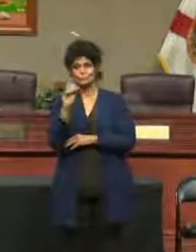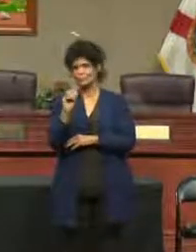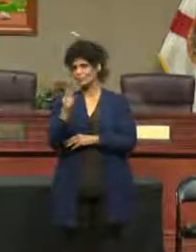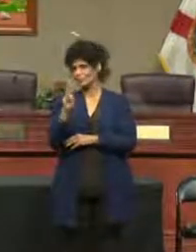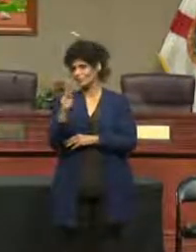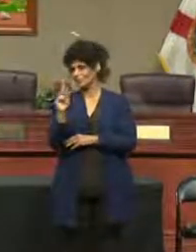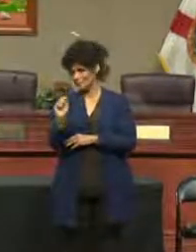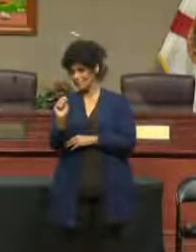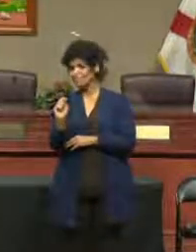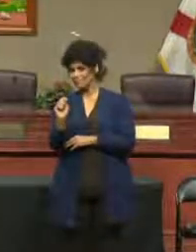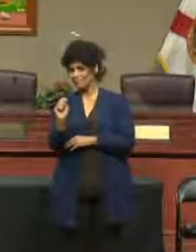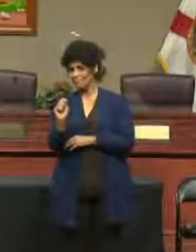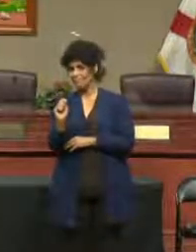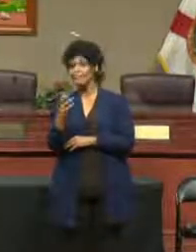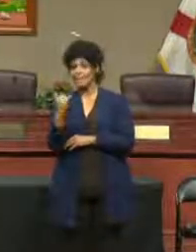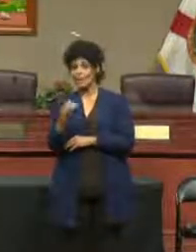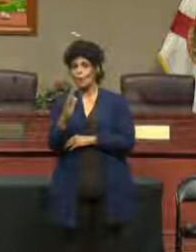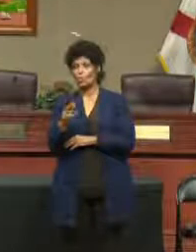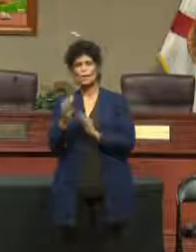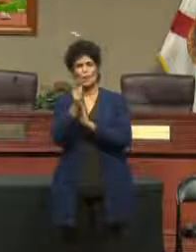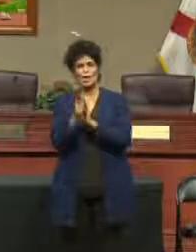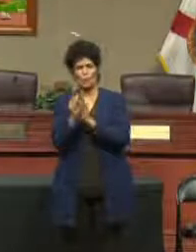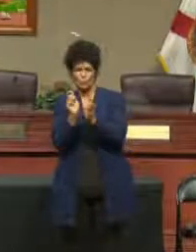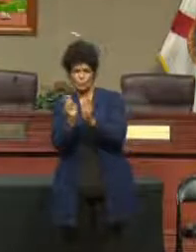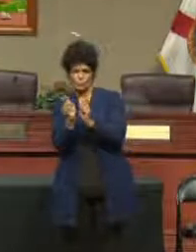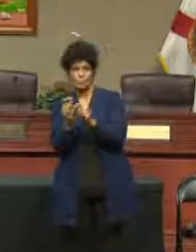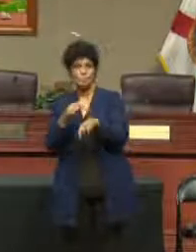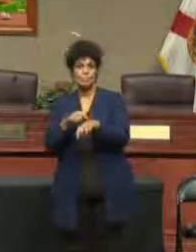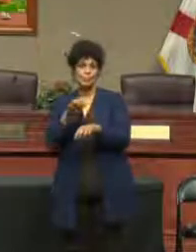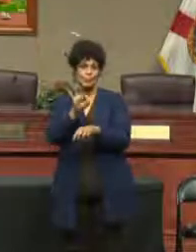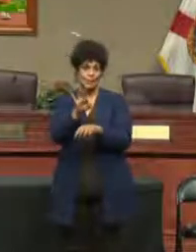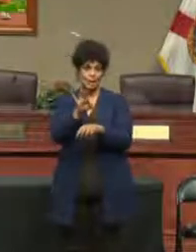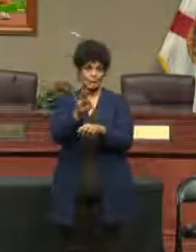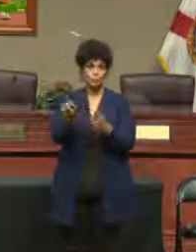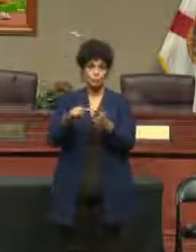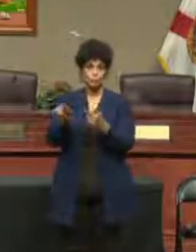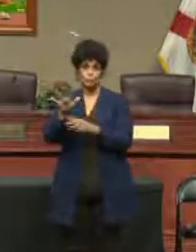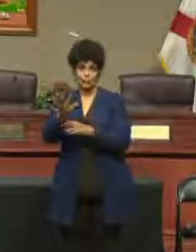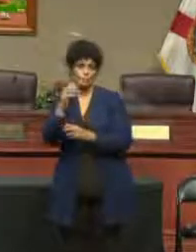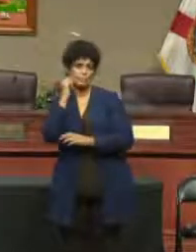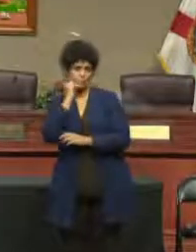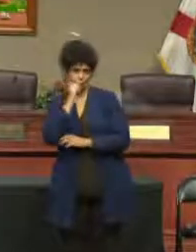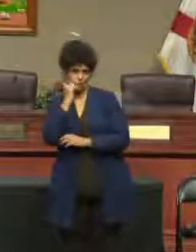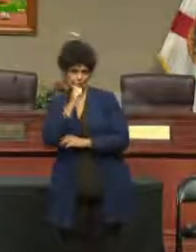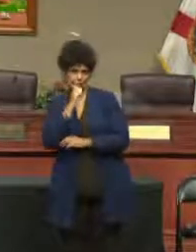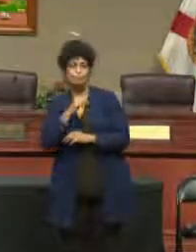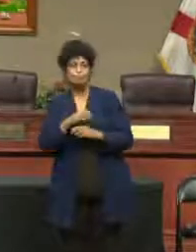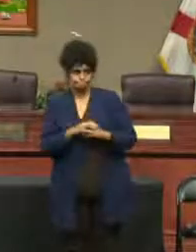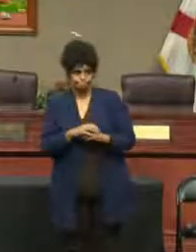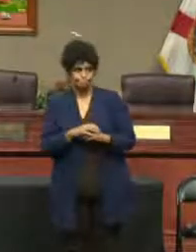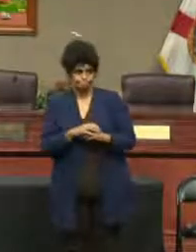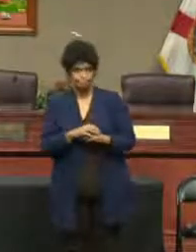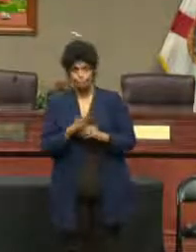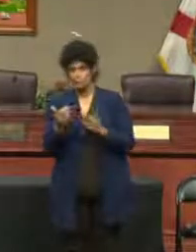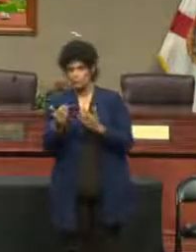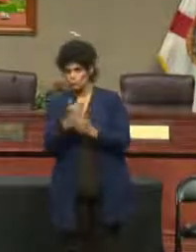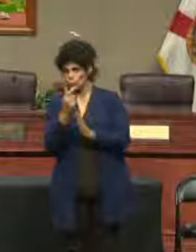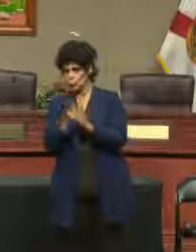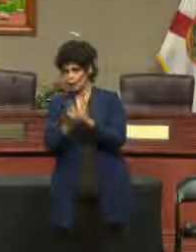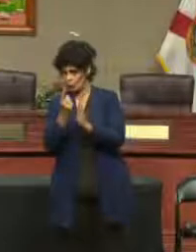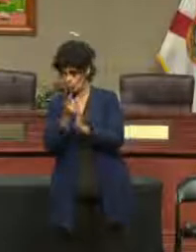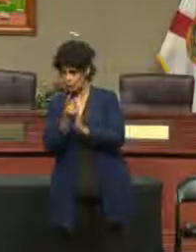now has updated its hours from 9 a.m. to 5 p.m. daily. Again, they will be